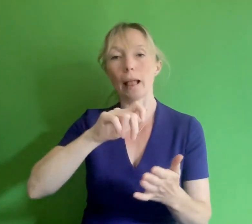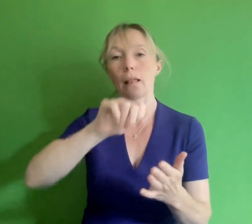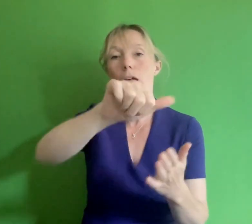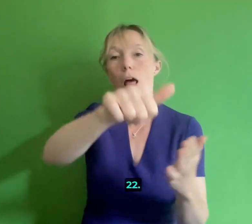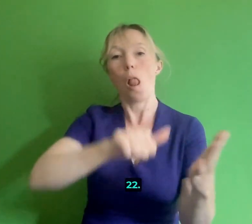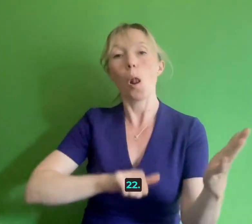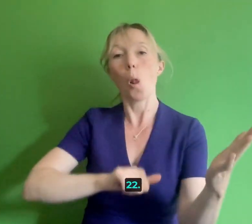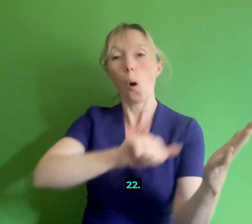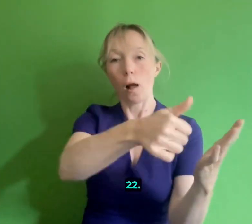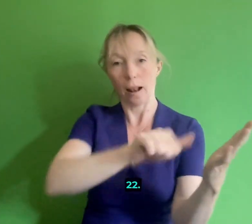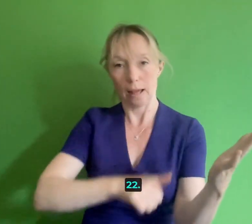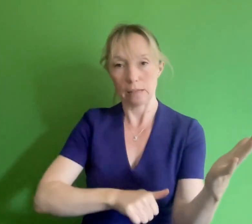22.